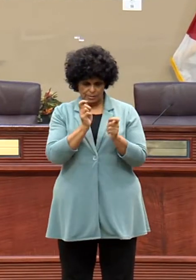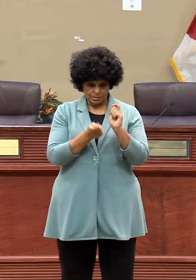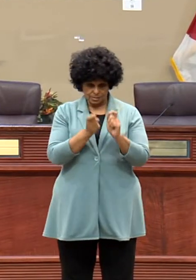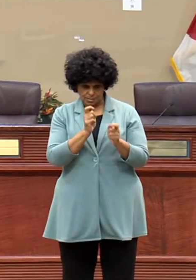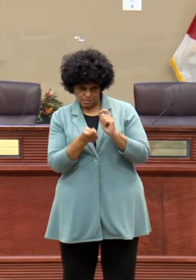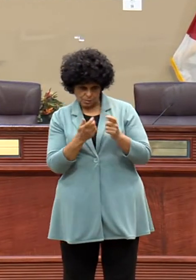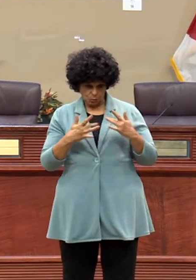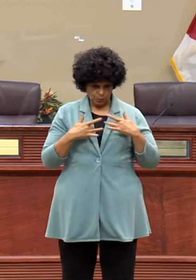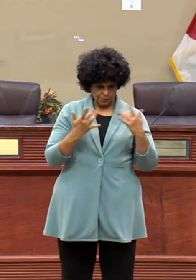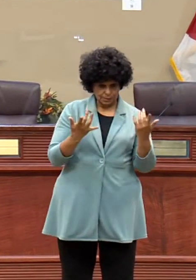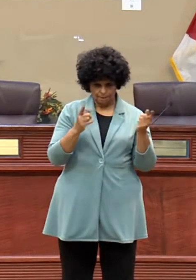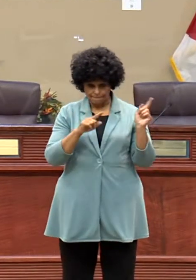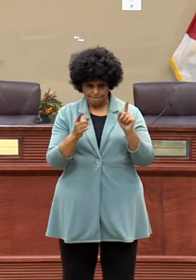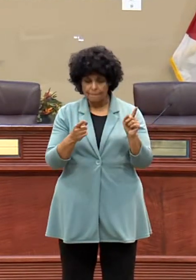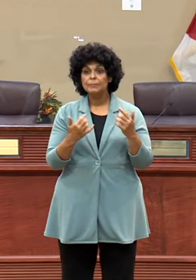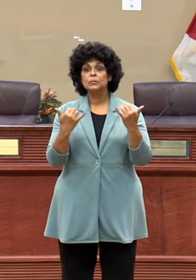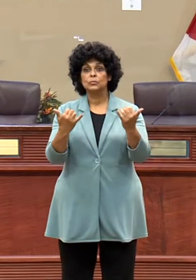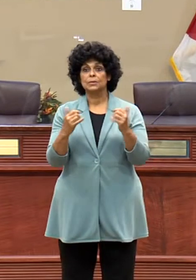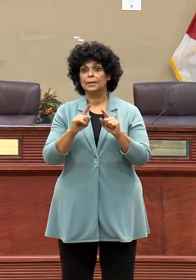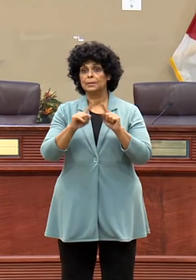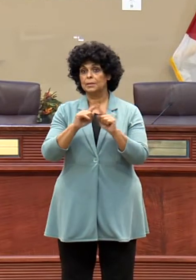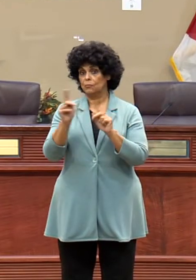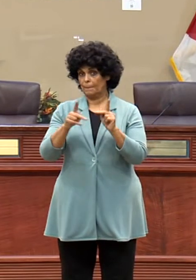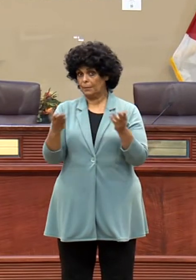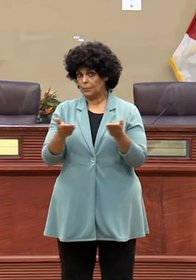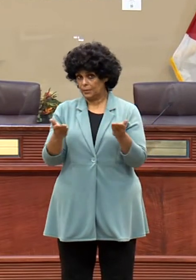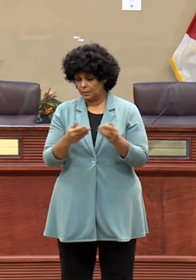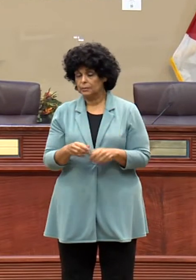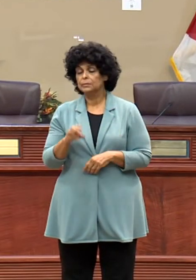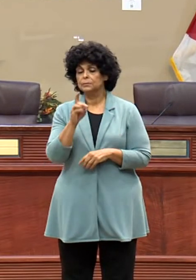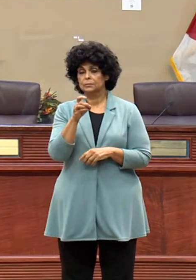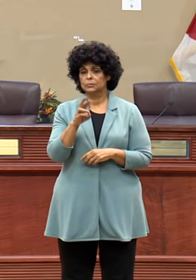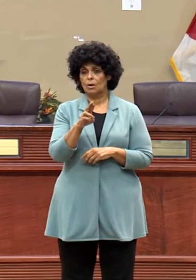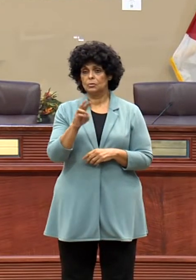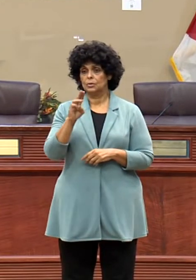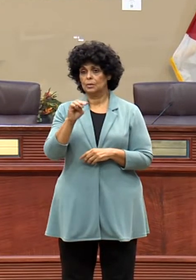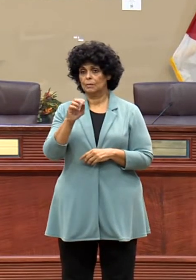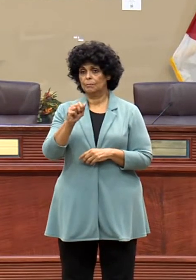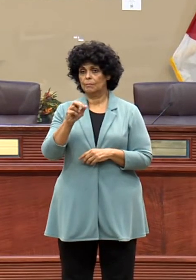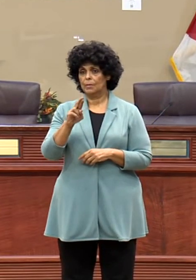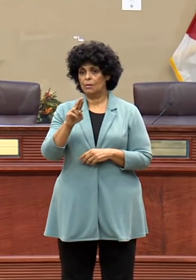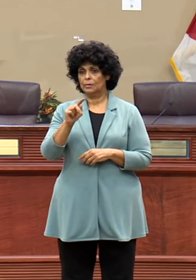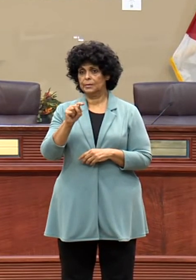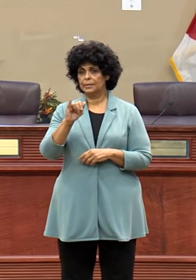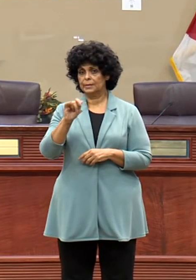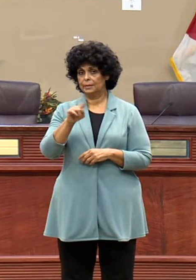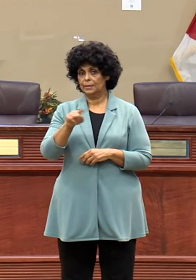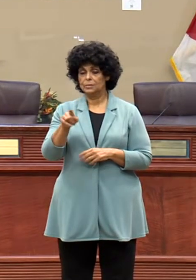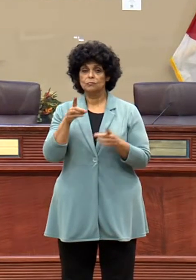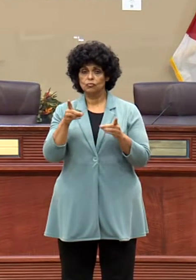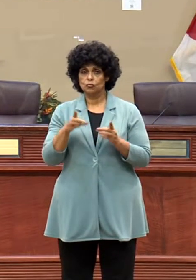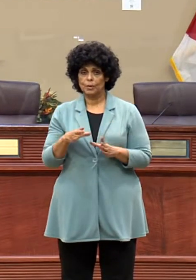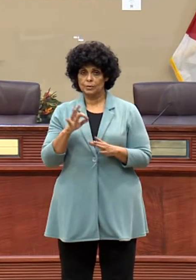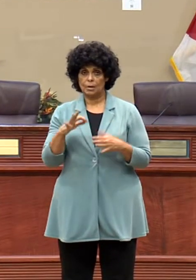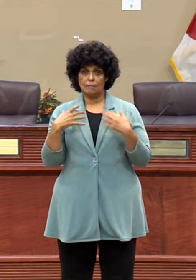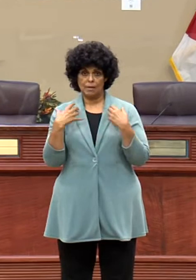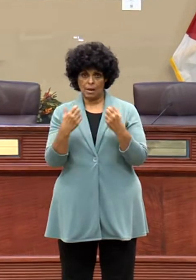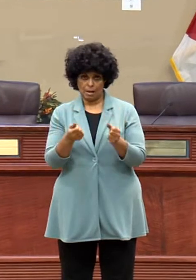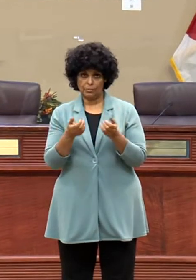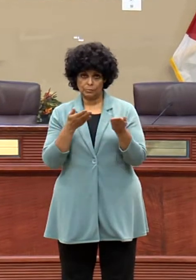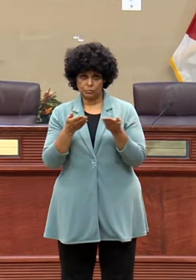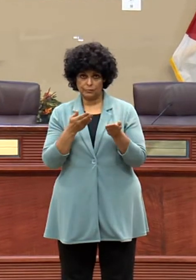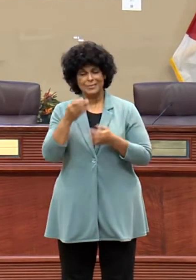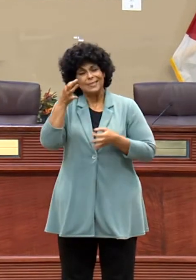number of people who are here. We have Dr. Yolanda Martinez, the Director of Orange County Health Services, should there be any specific